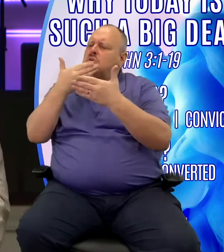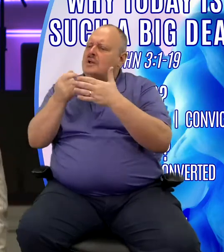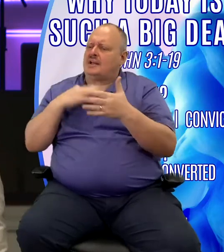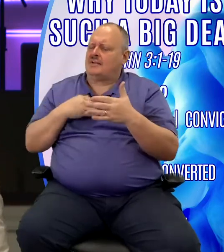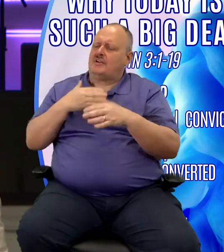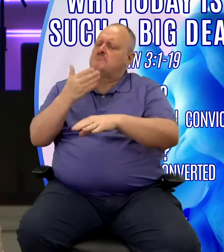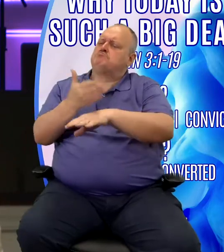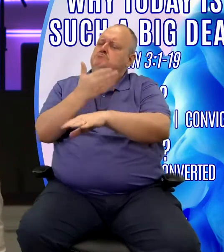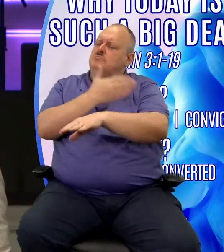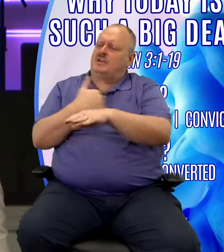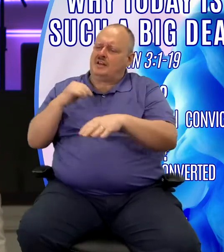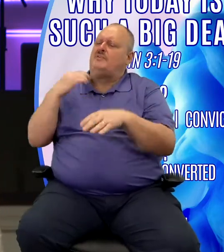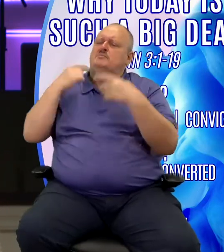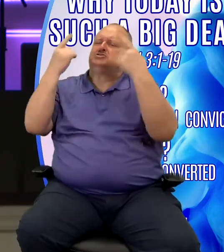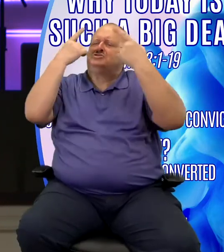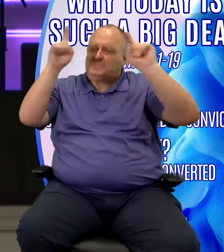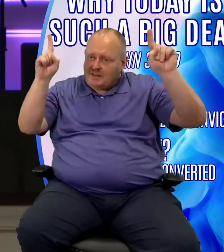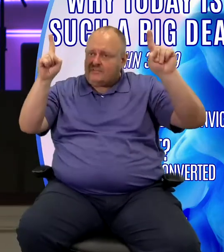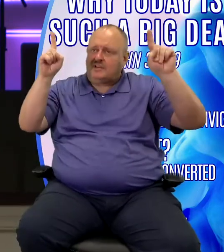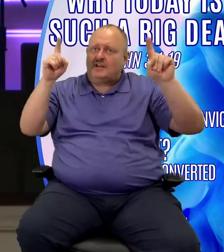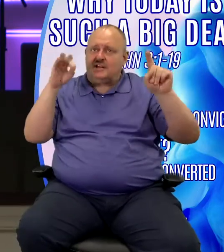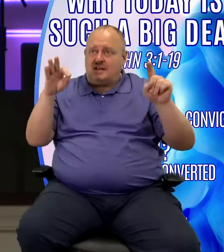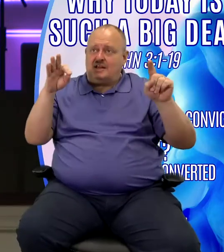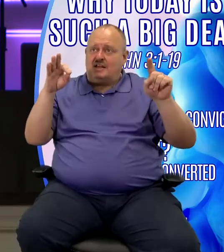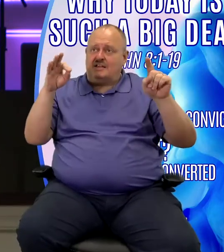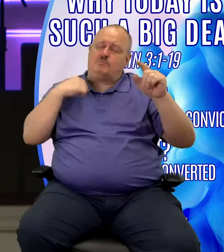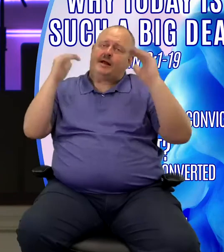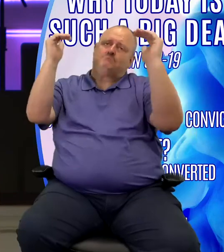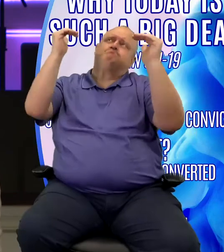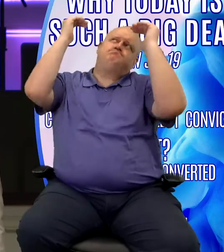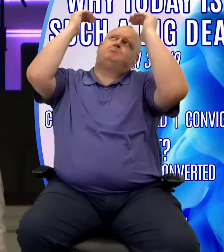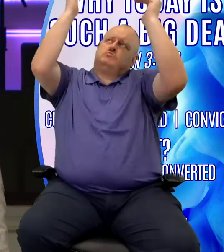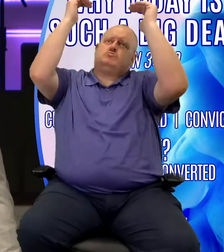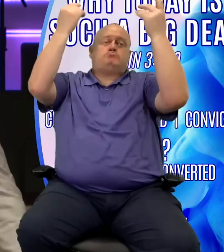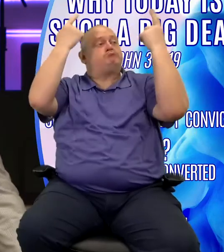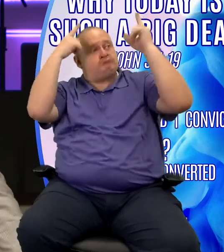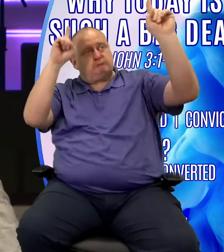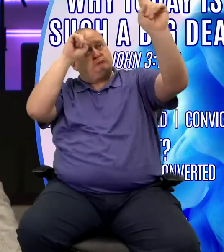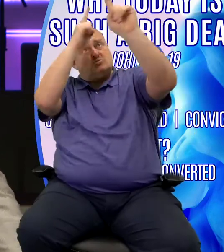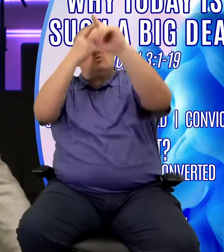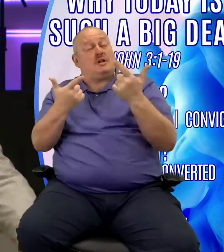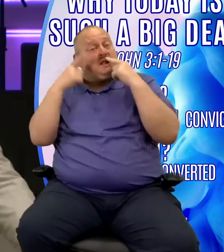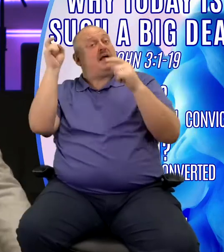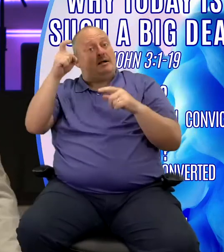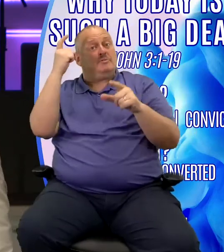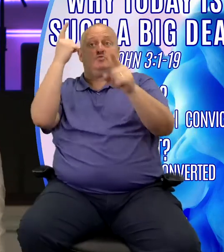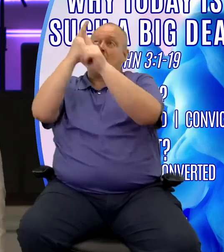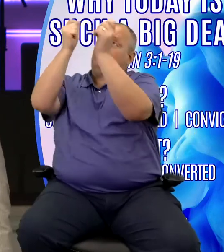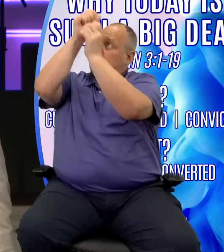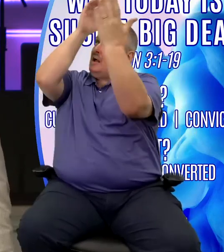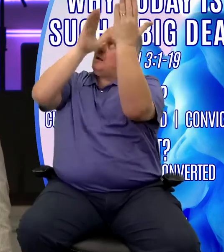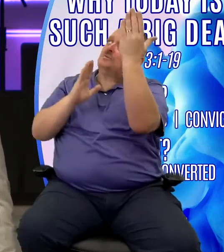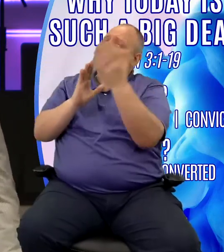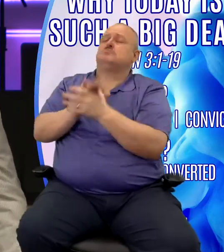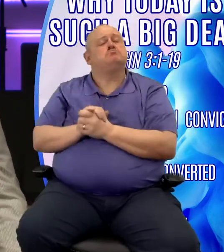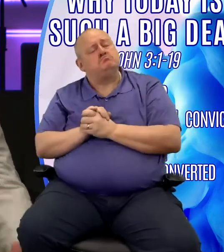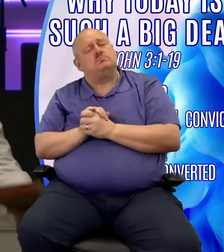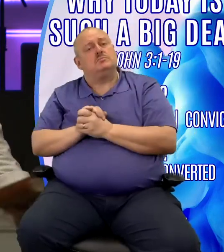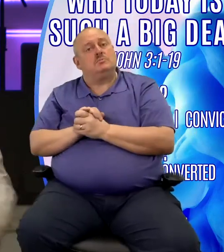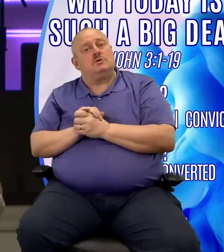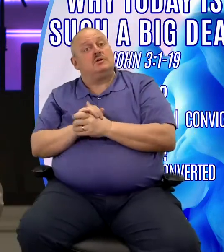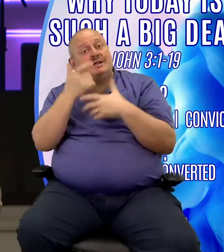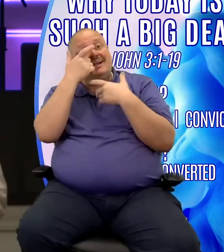prosperous, if I'm successful, if I've attained certain goals in life, then I must be right with God. You know, it's